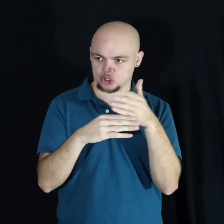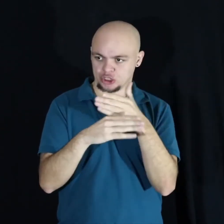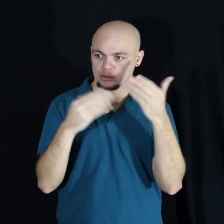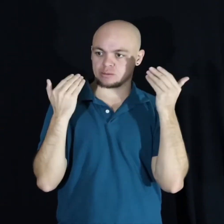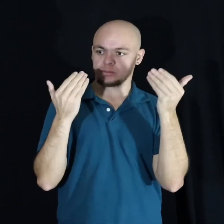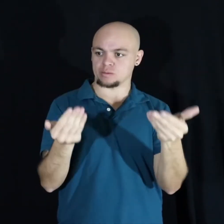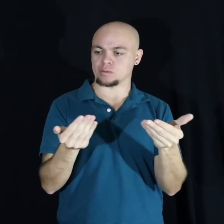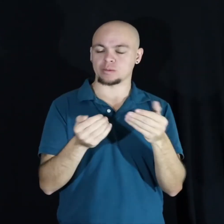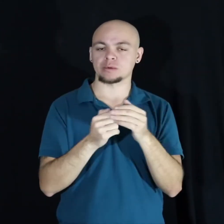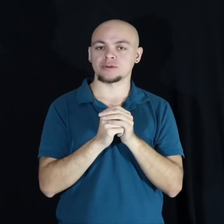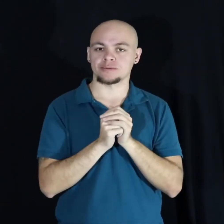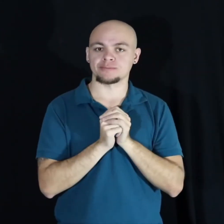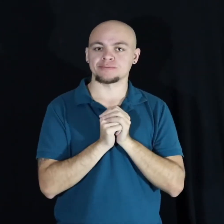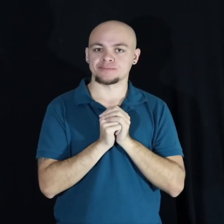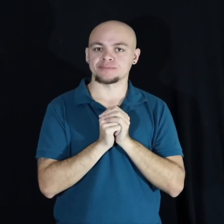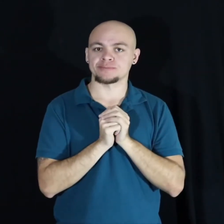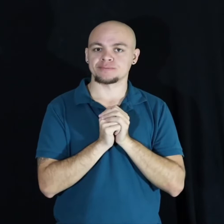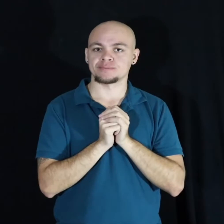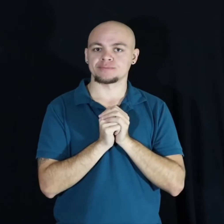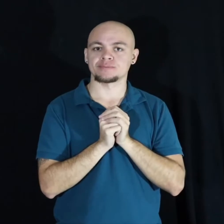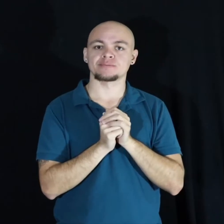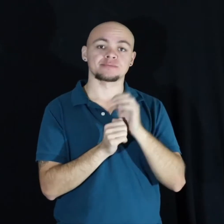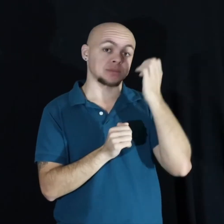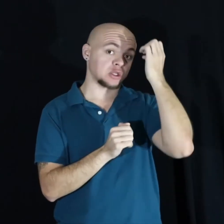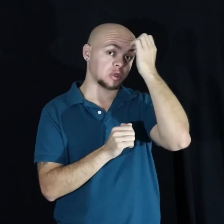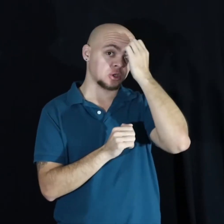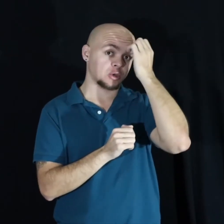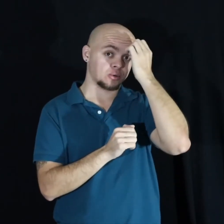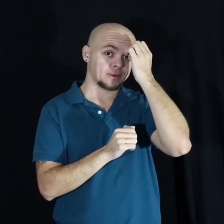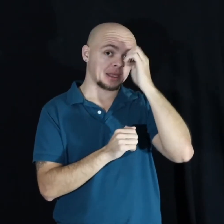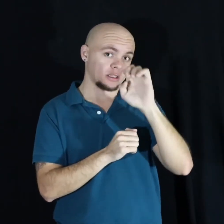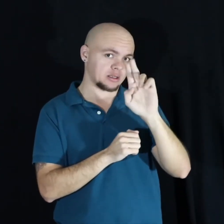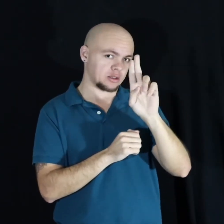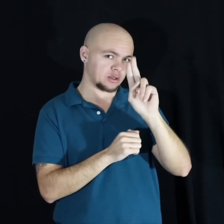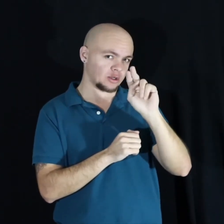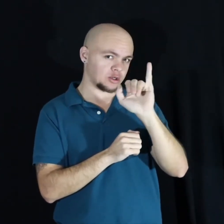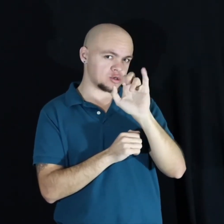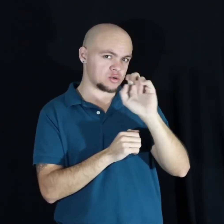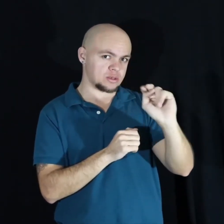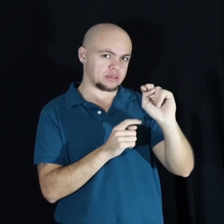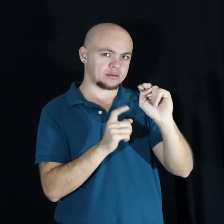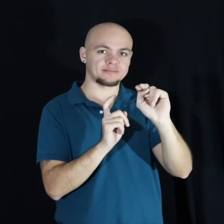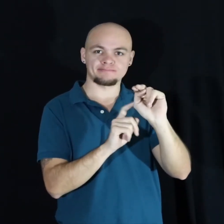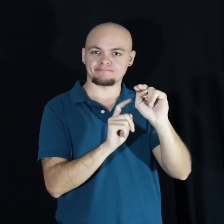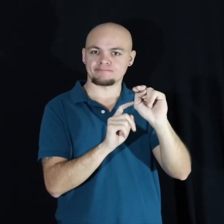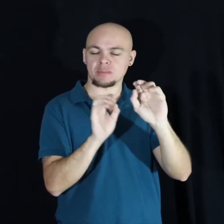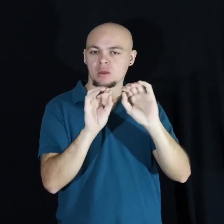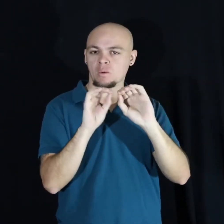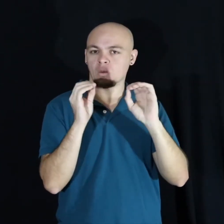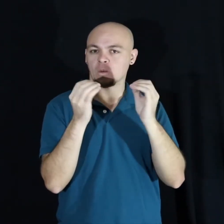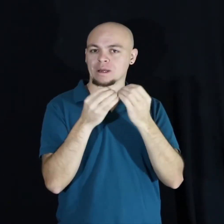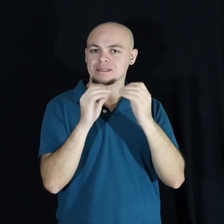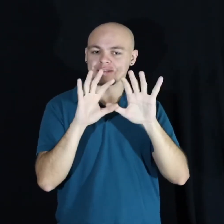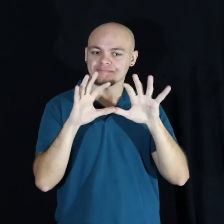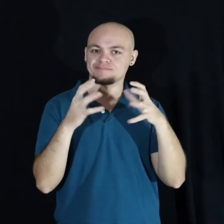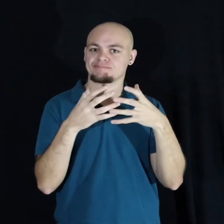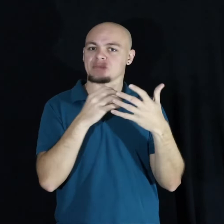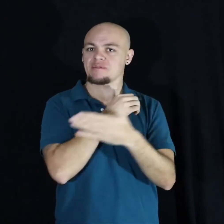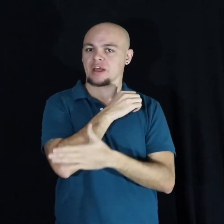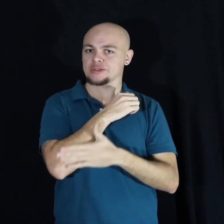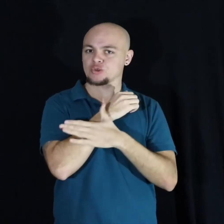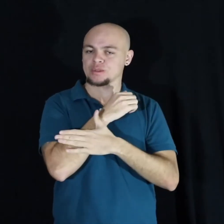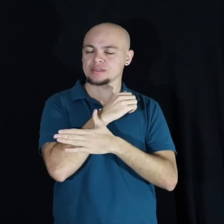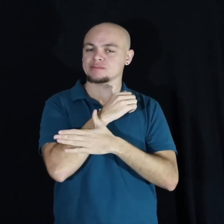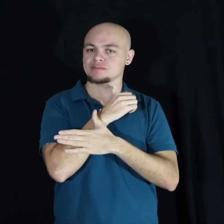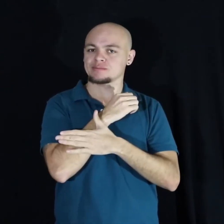not. The European Union is another organization of states that is doing a lot